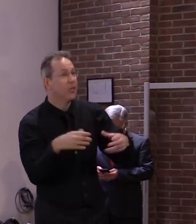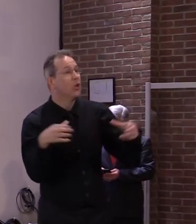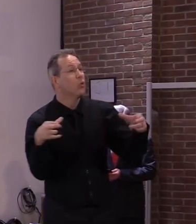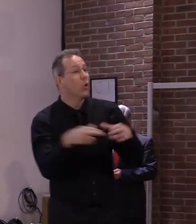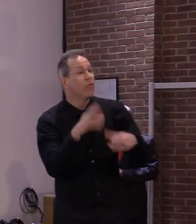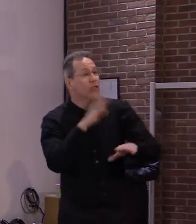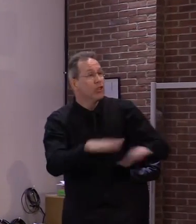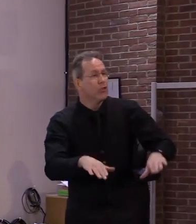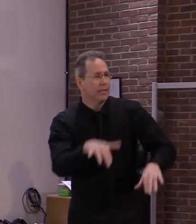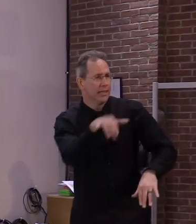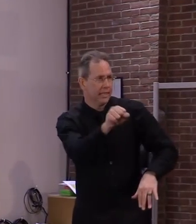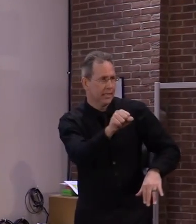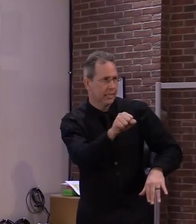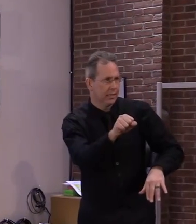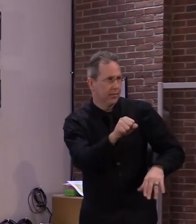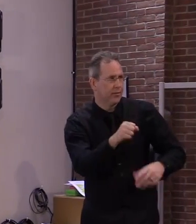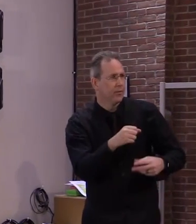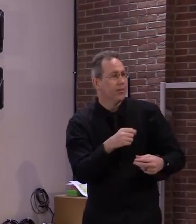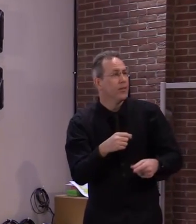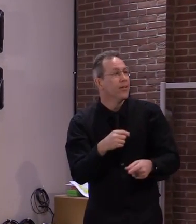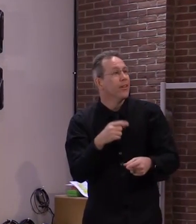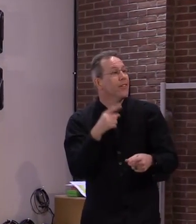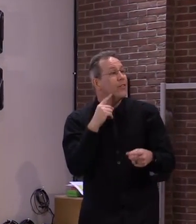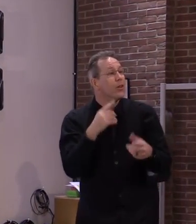newest policy that you just heard,